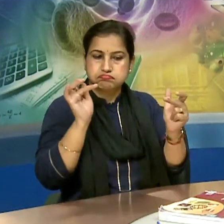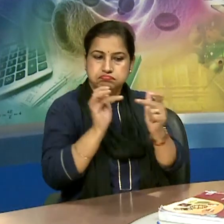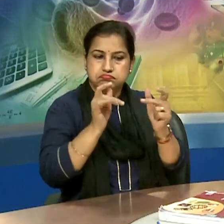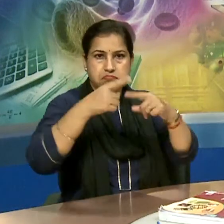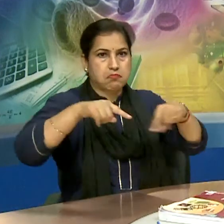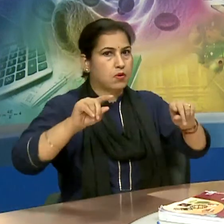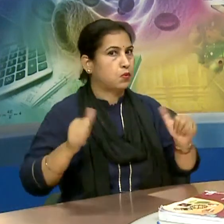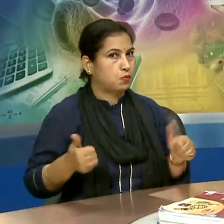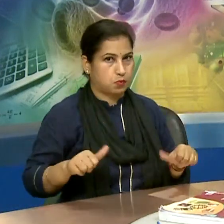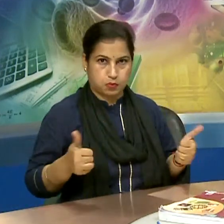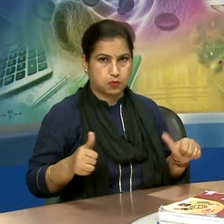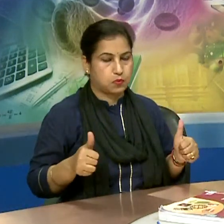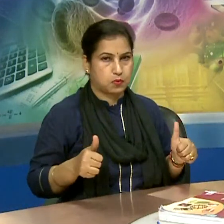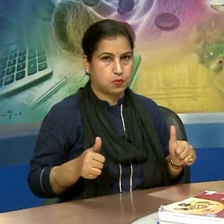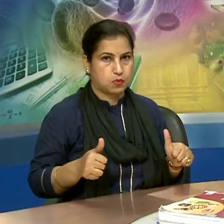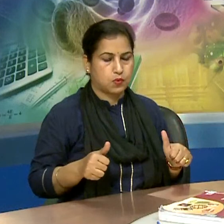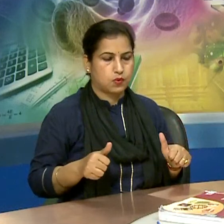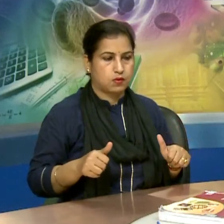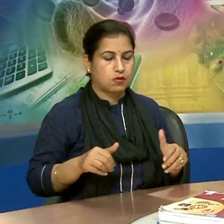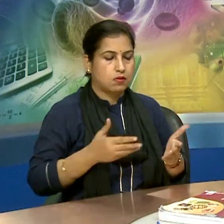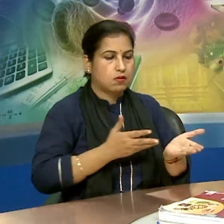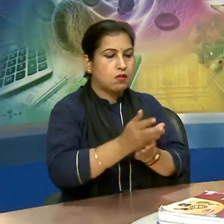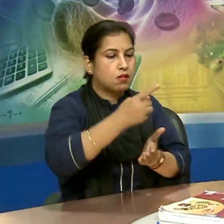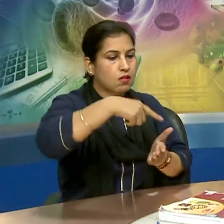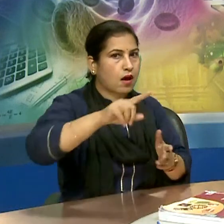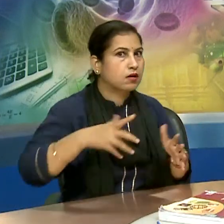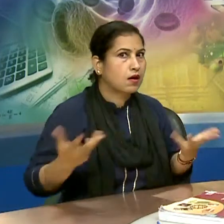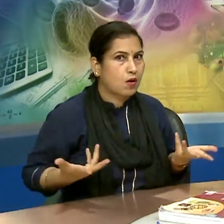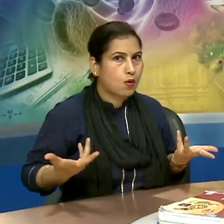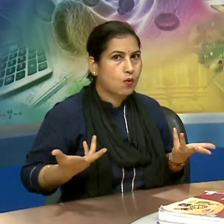measurement. Let's see what happens when we make them straight.